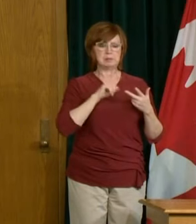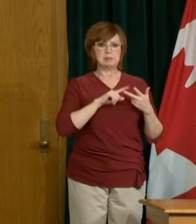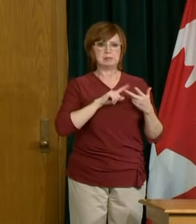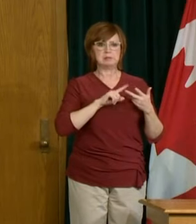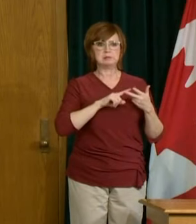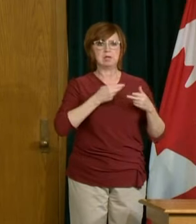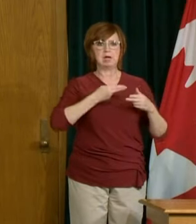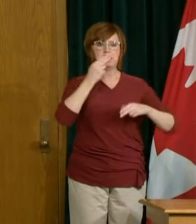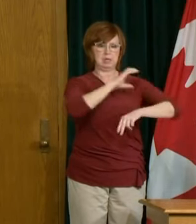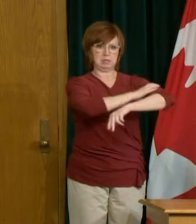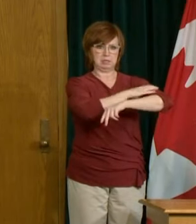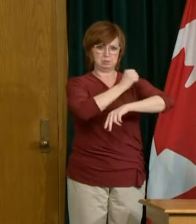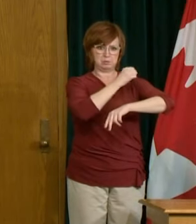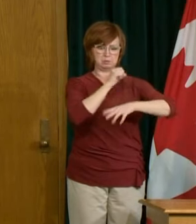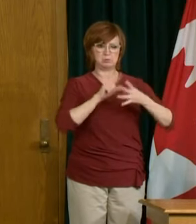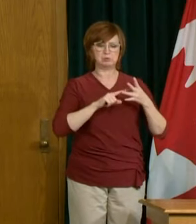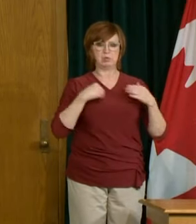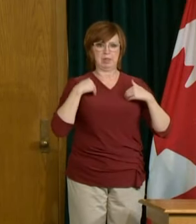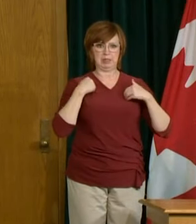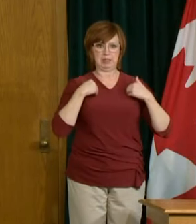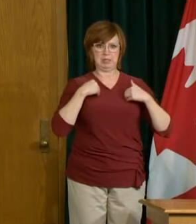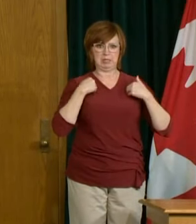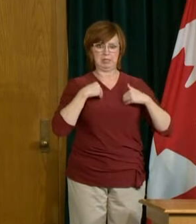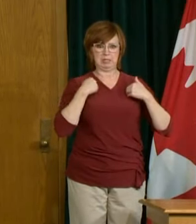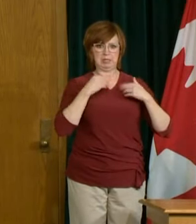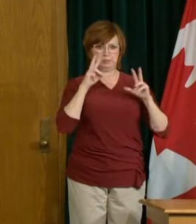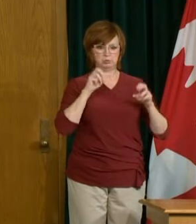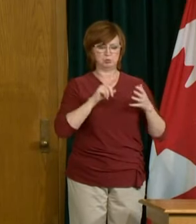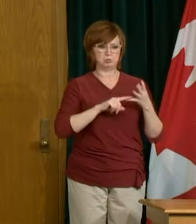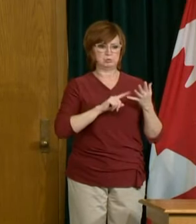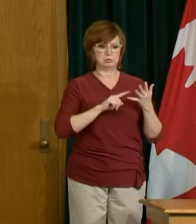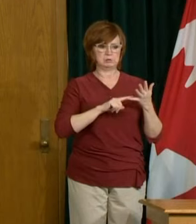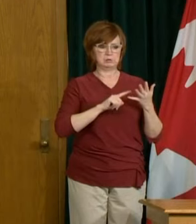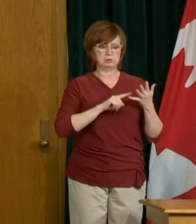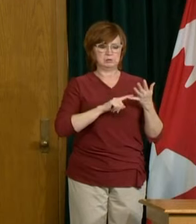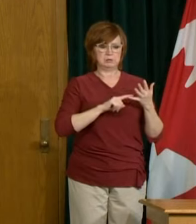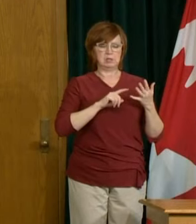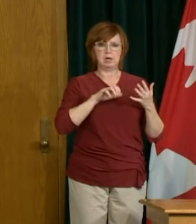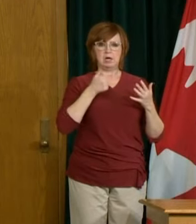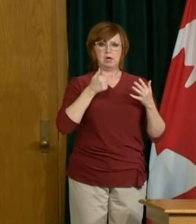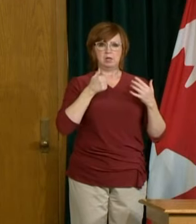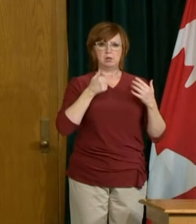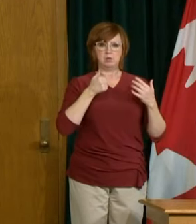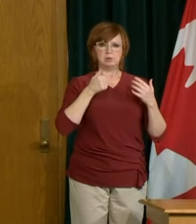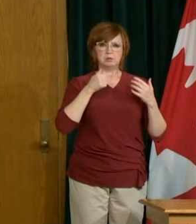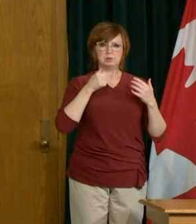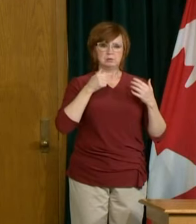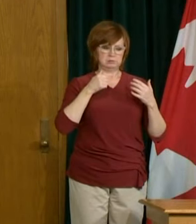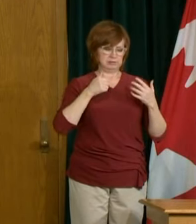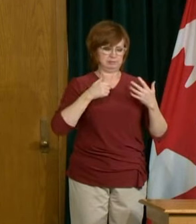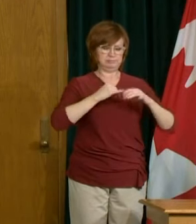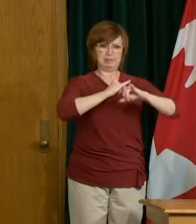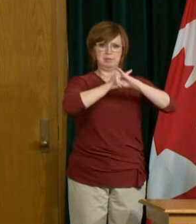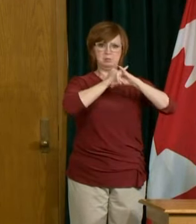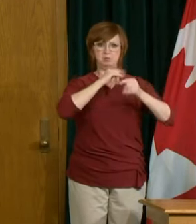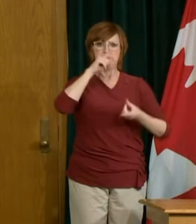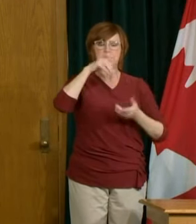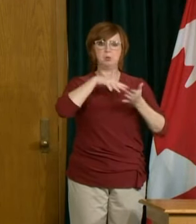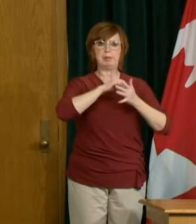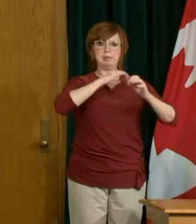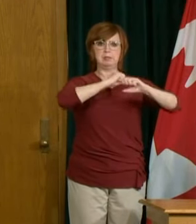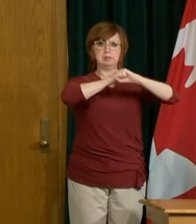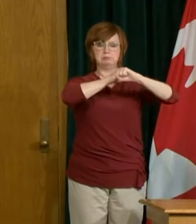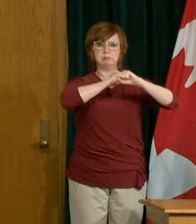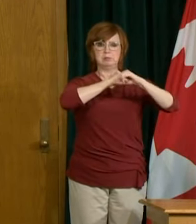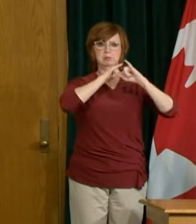disease, immunosuppression due to malignancy or underlying disease. So again, there are no surprises here. But what